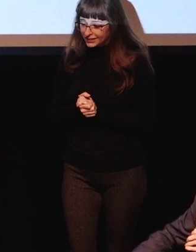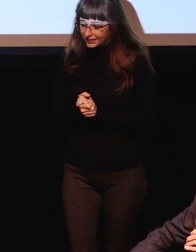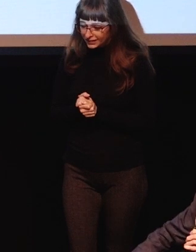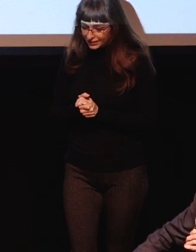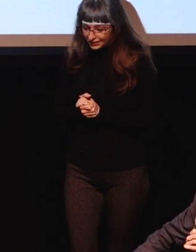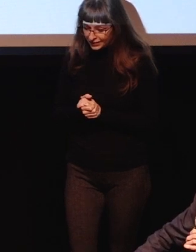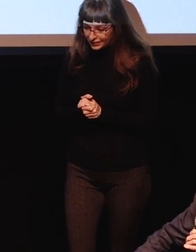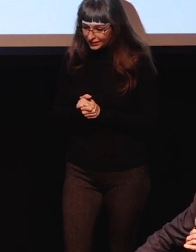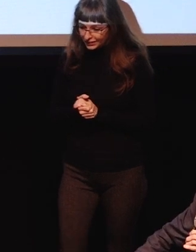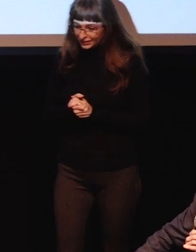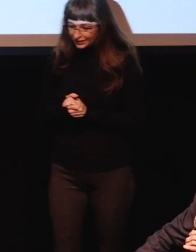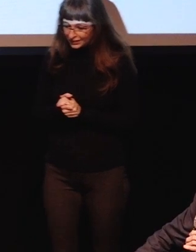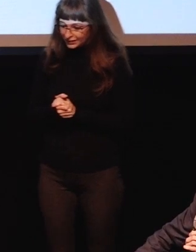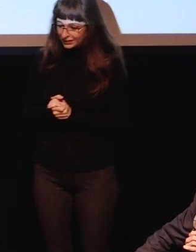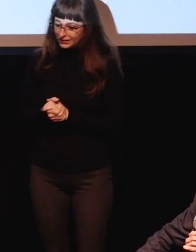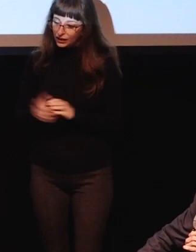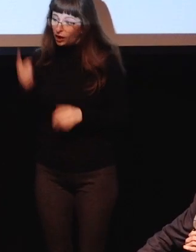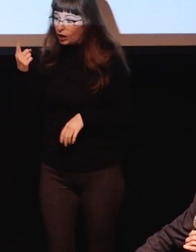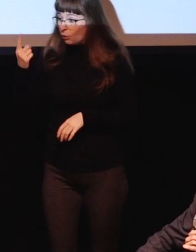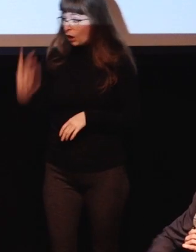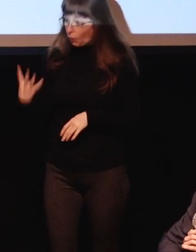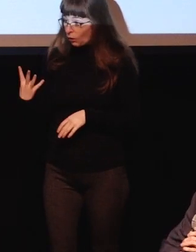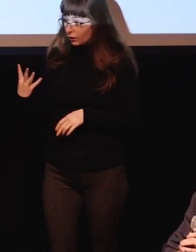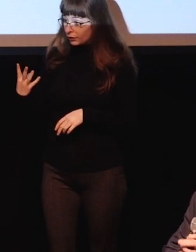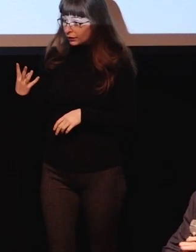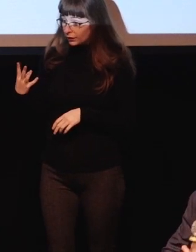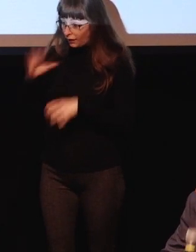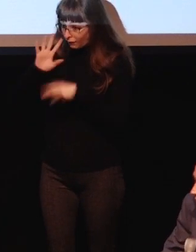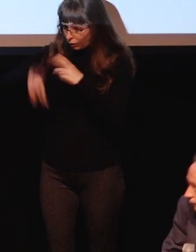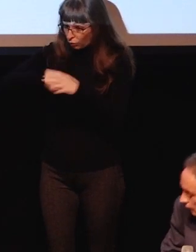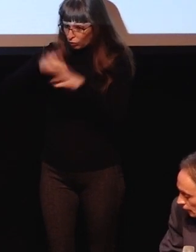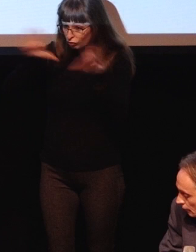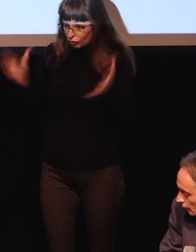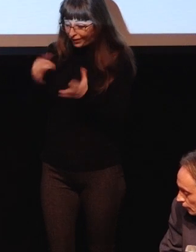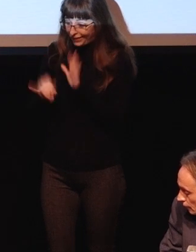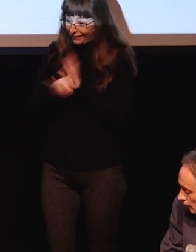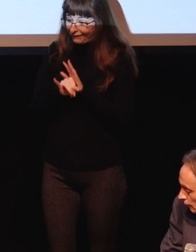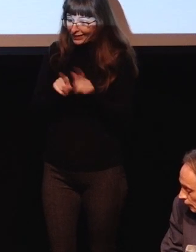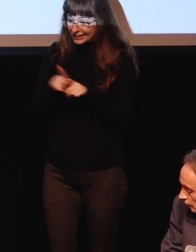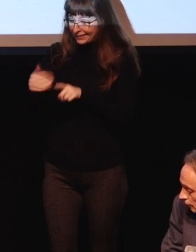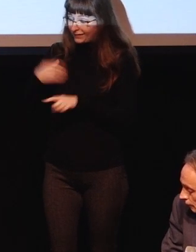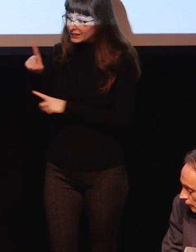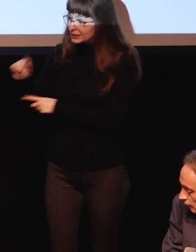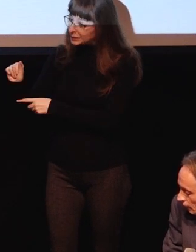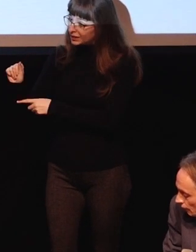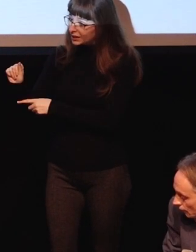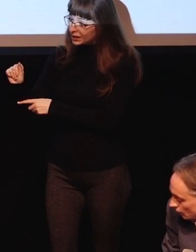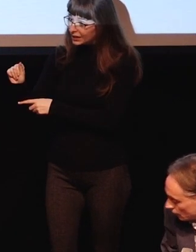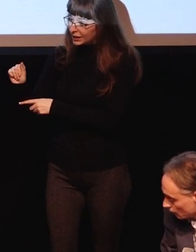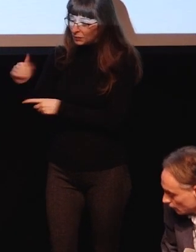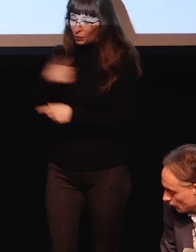I believe a quarter of the population identifies as having some sort of disability, and yet we really only see